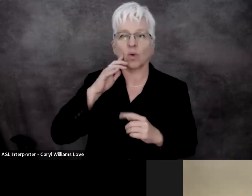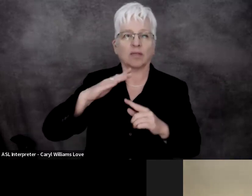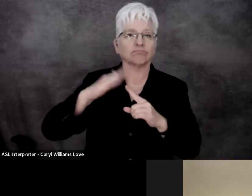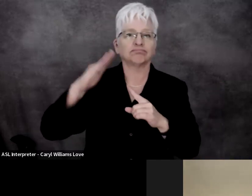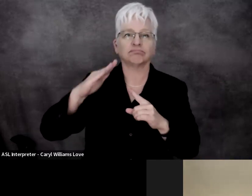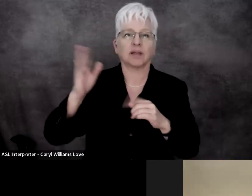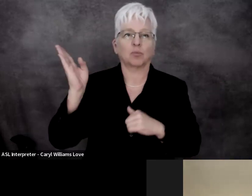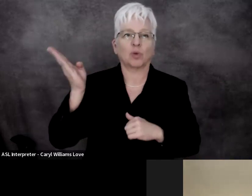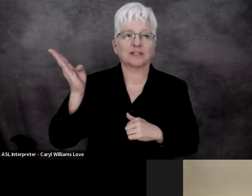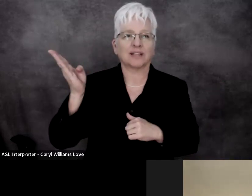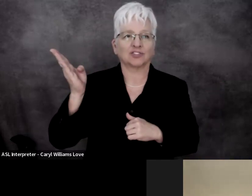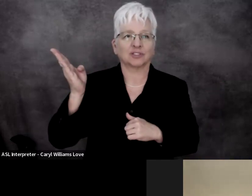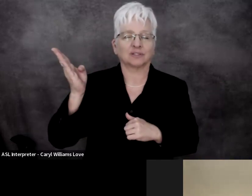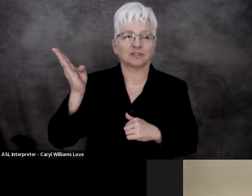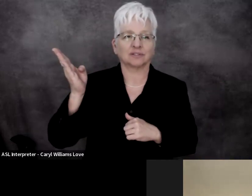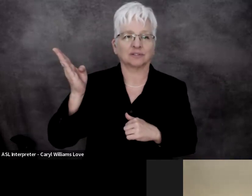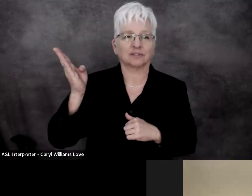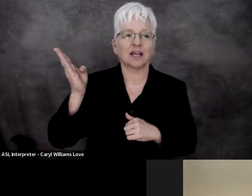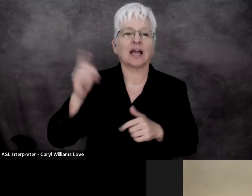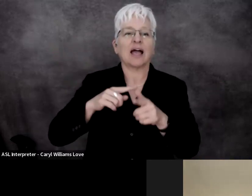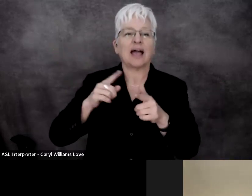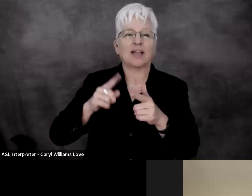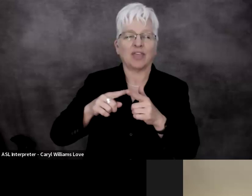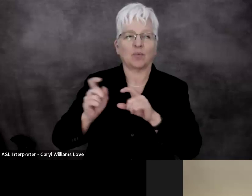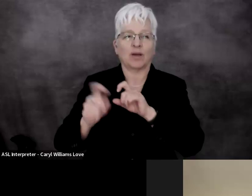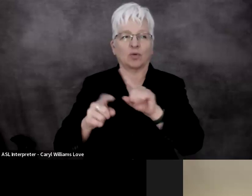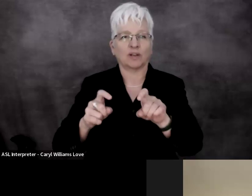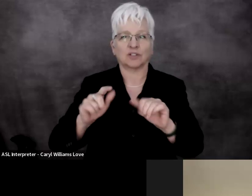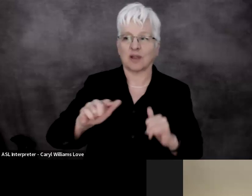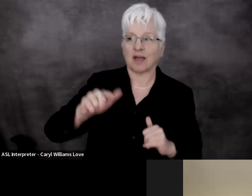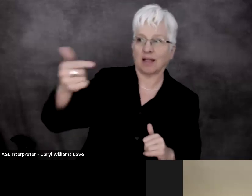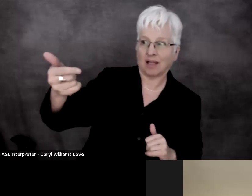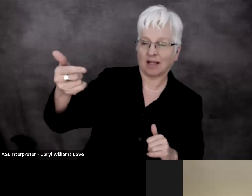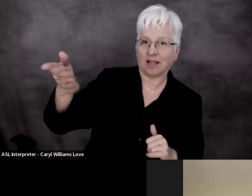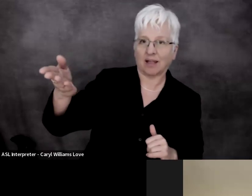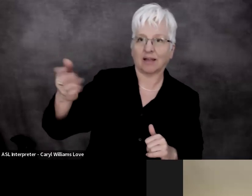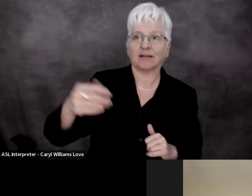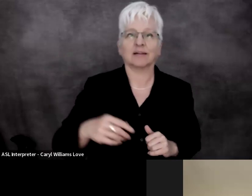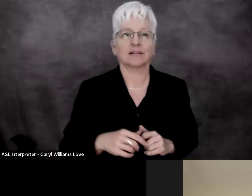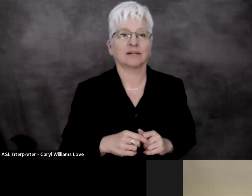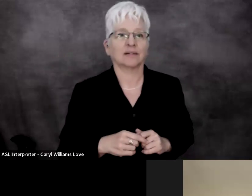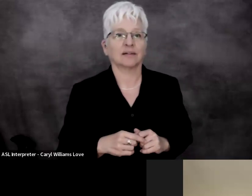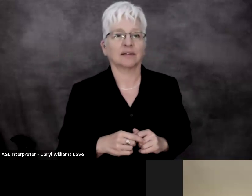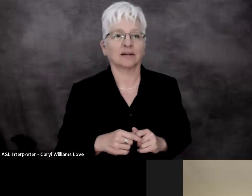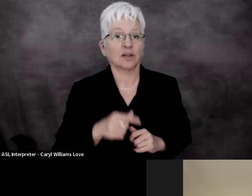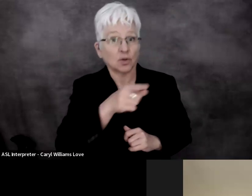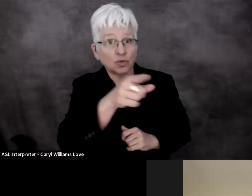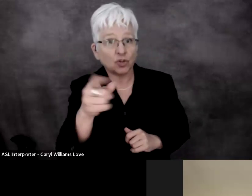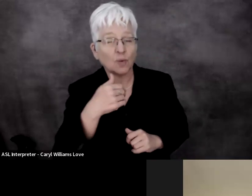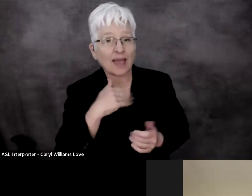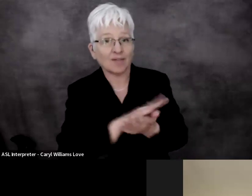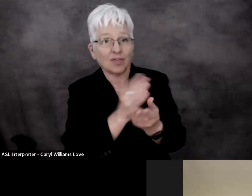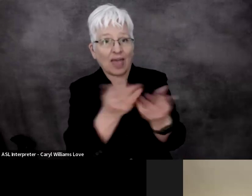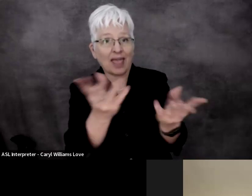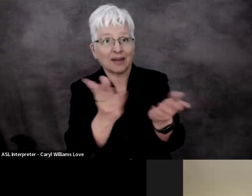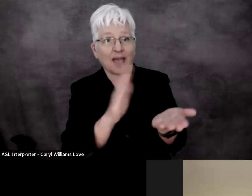and then we're going to get into our questions of our panel. So now I'm going to hand it over to you. Okay, so we don't need to do any introductions. You all have a handout, right? So yes, everyone